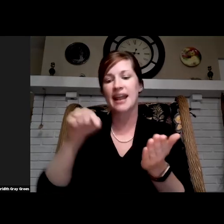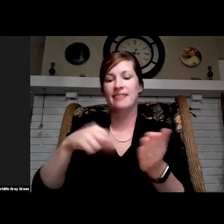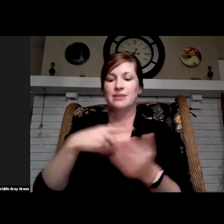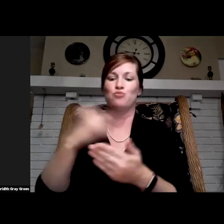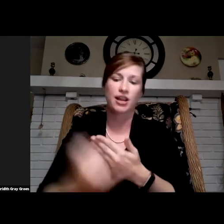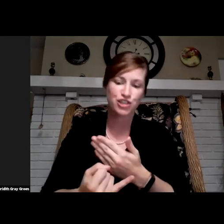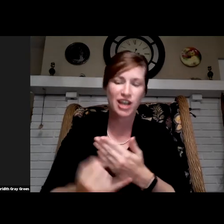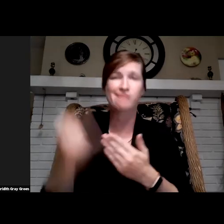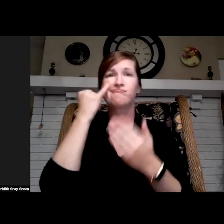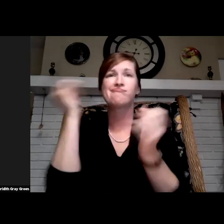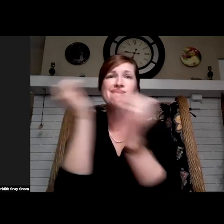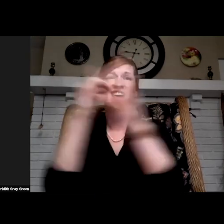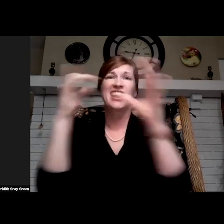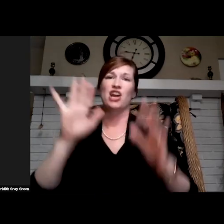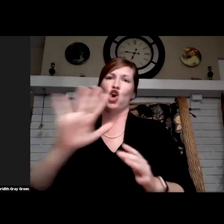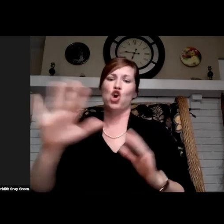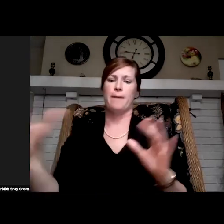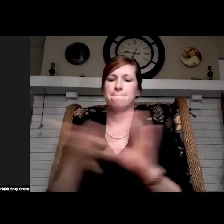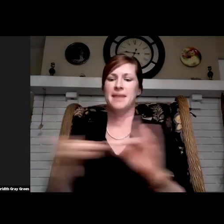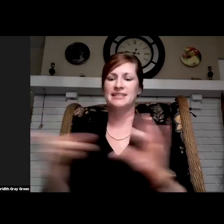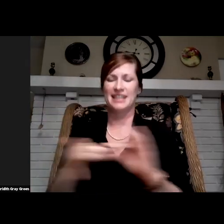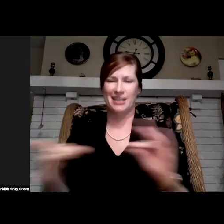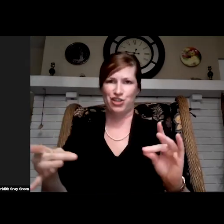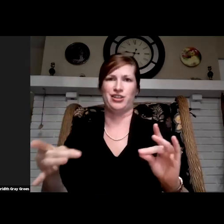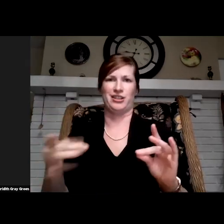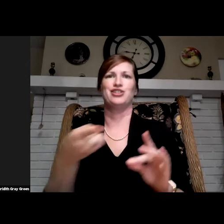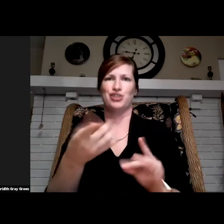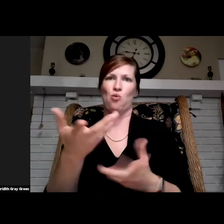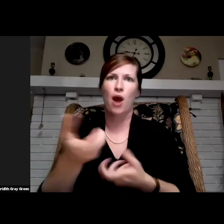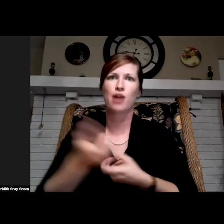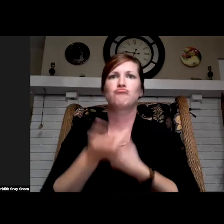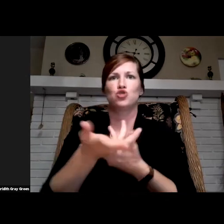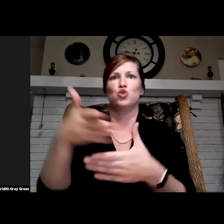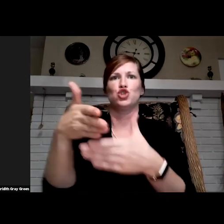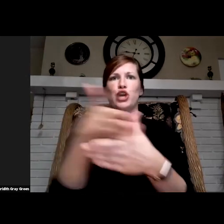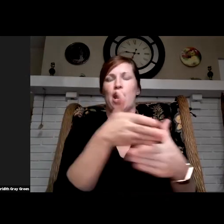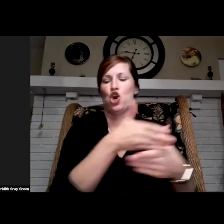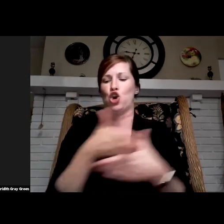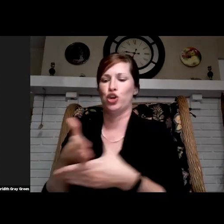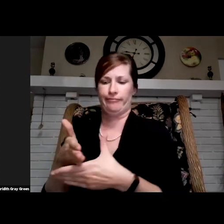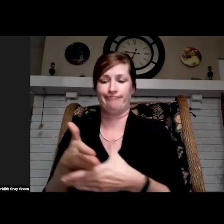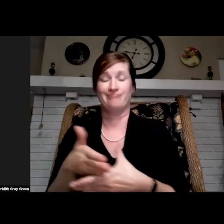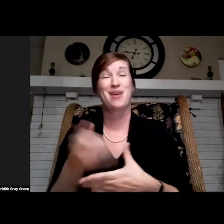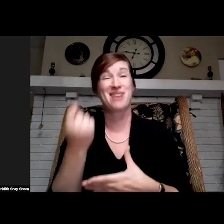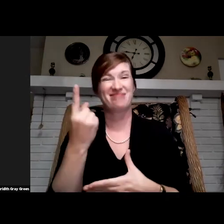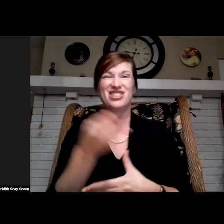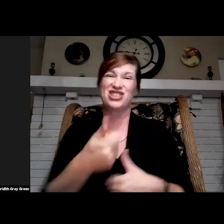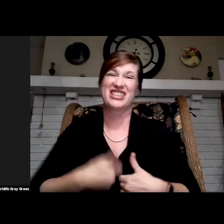on designing this project and envisioning the message it would share.